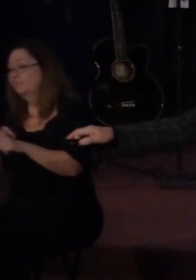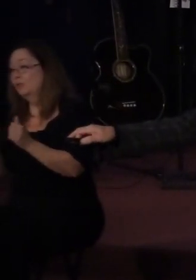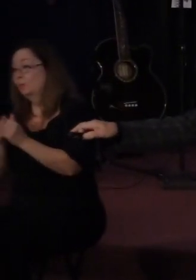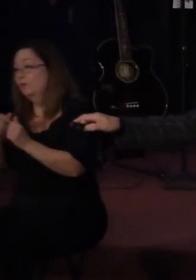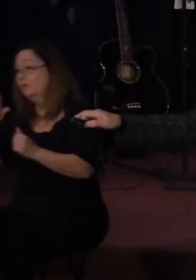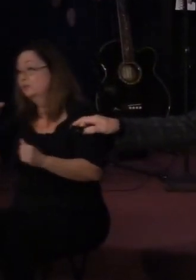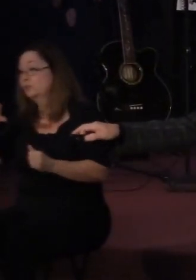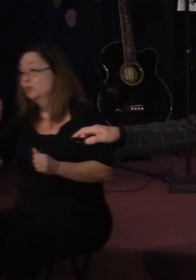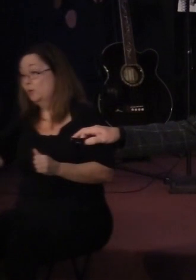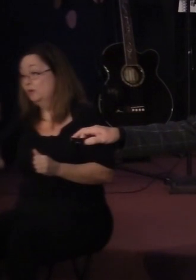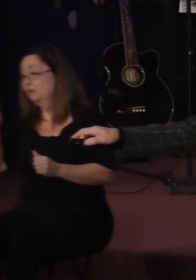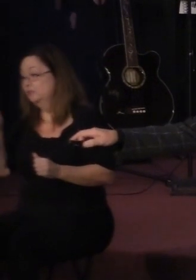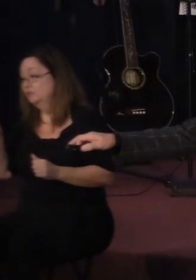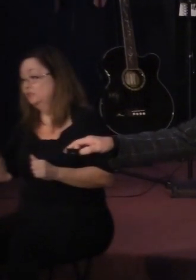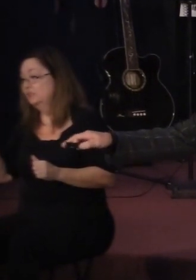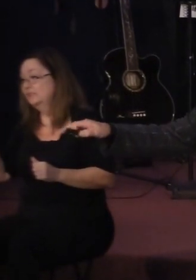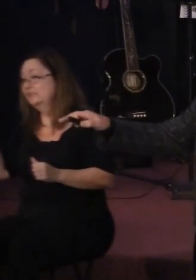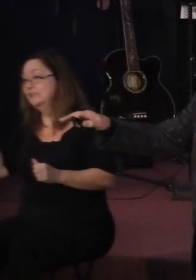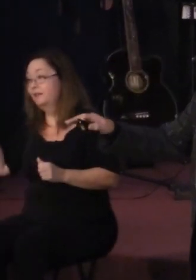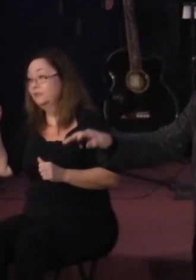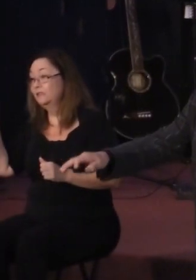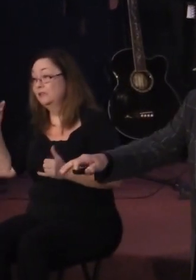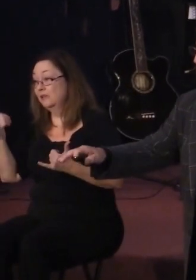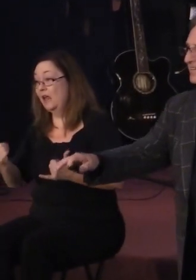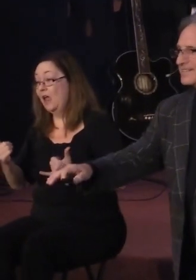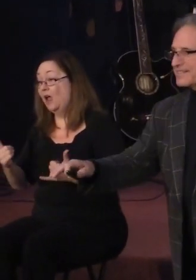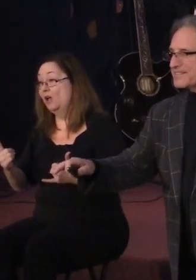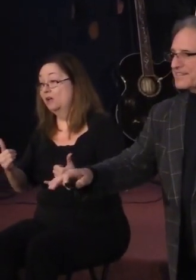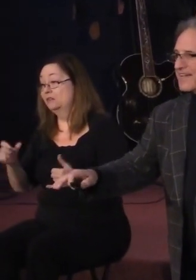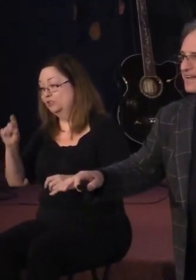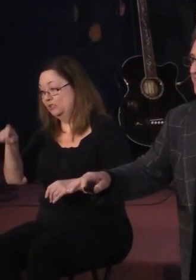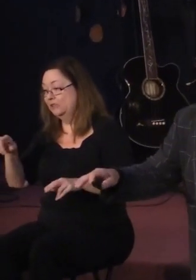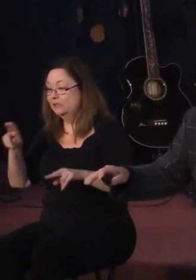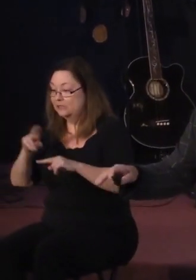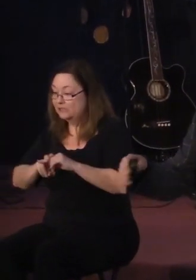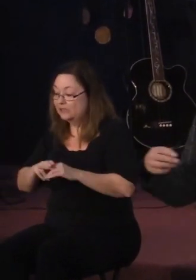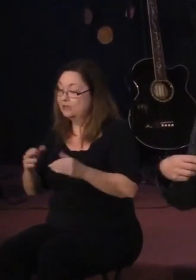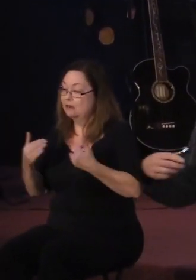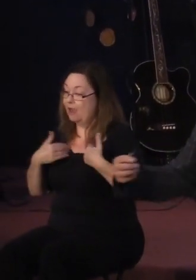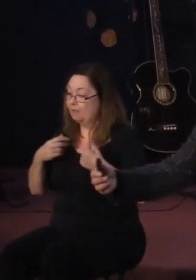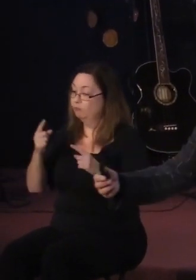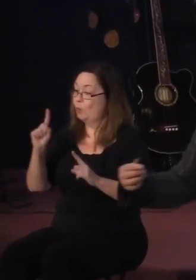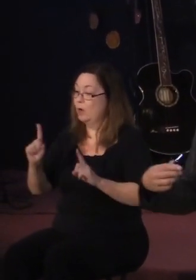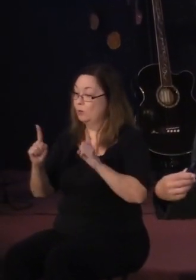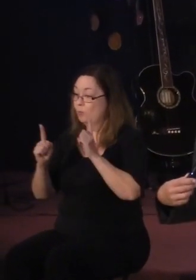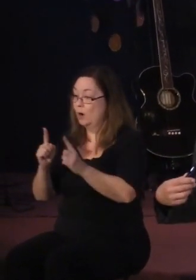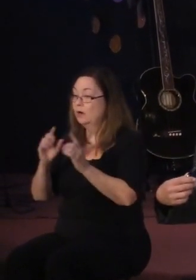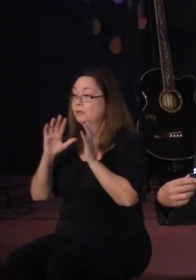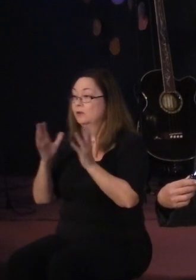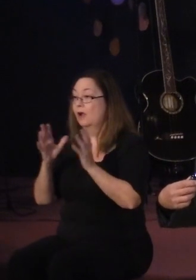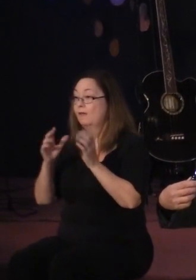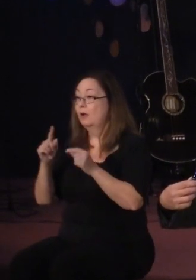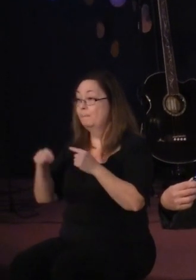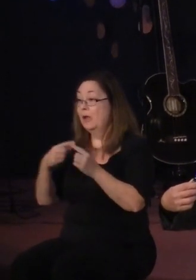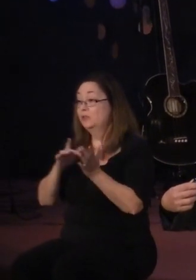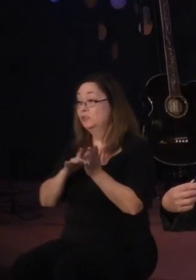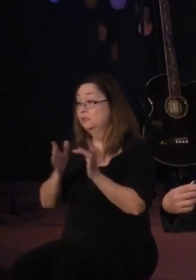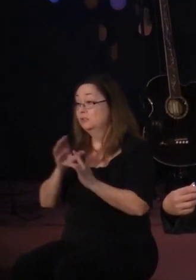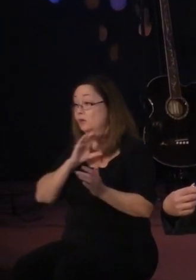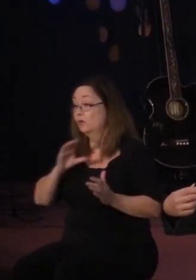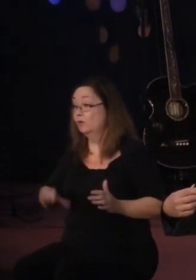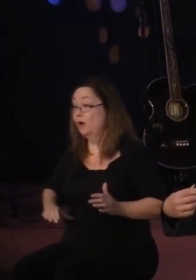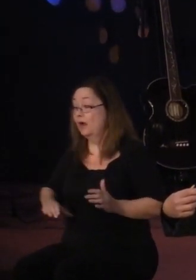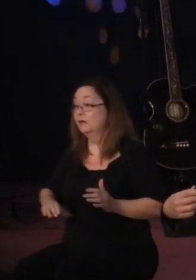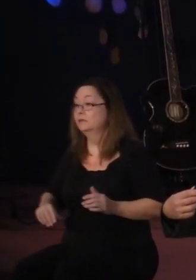with Zoe. She's 17. Zoe needs to sit down and have a one-on-one conversation about Jesus Christ